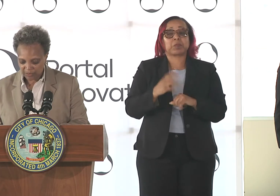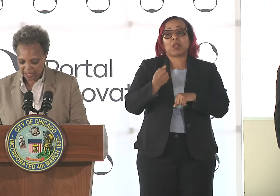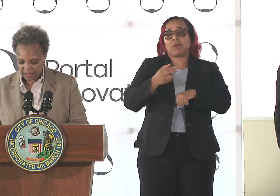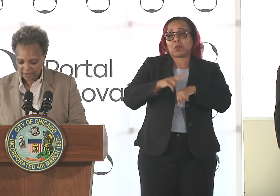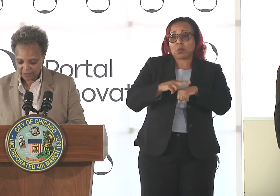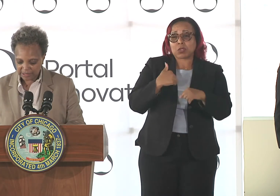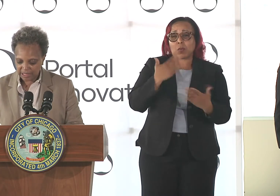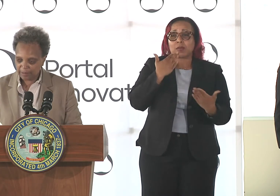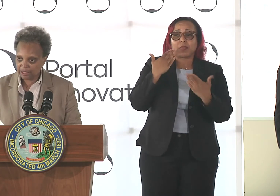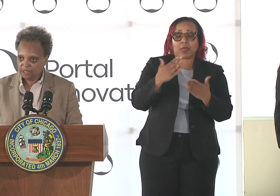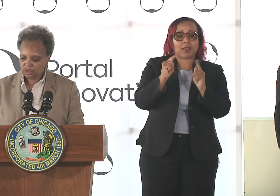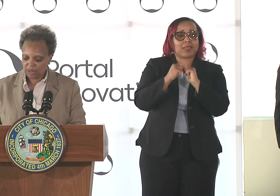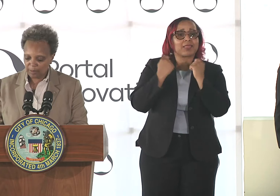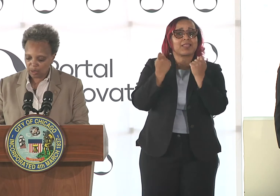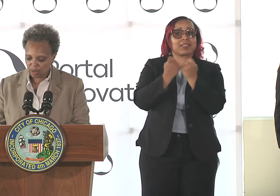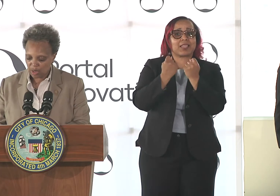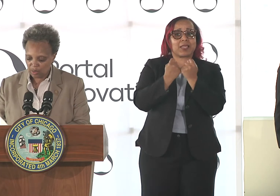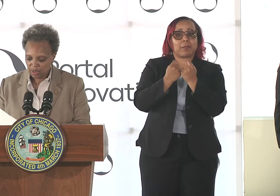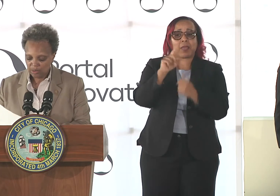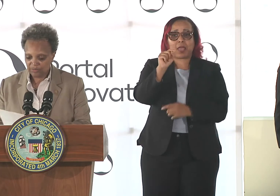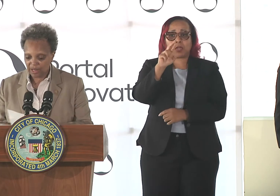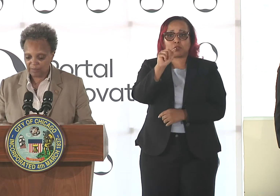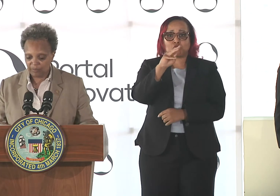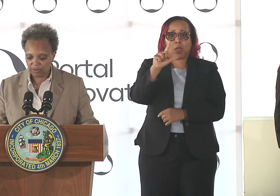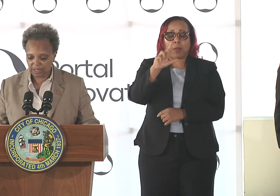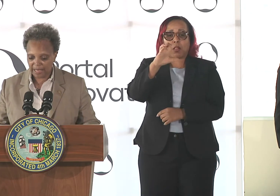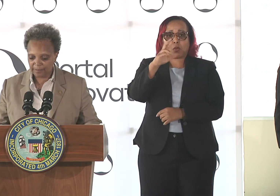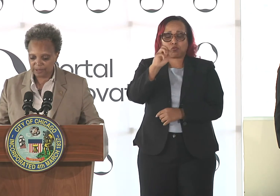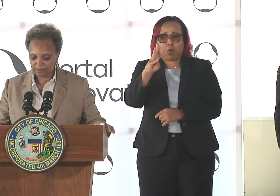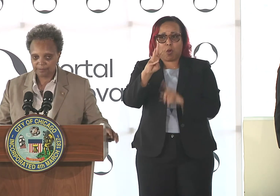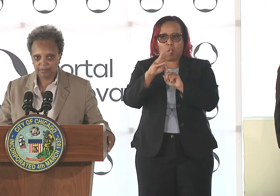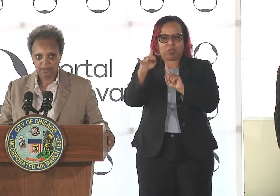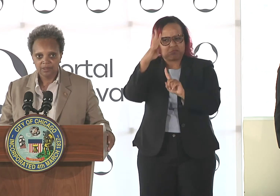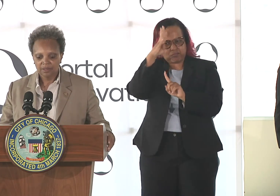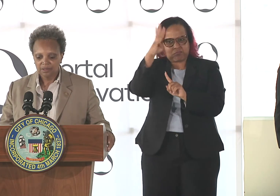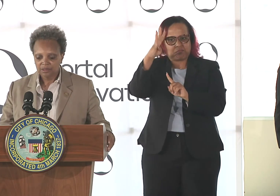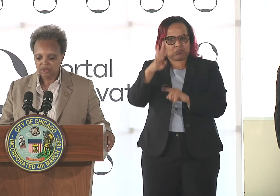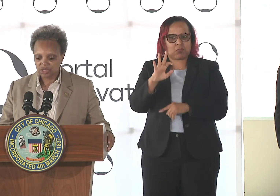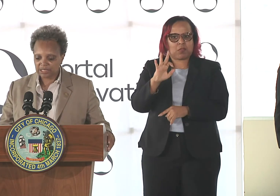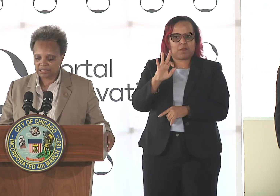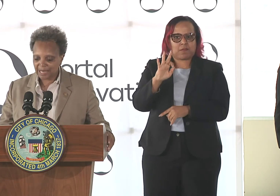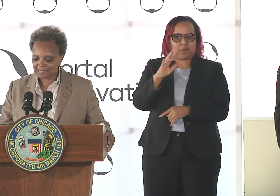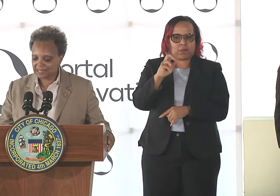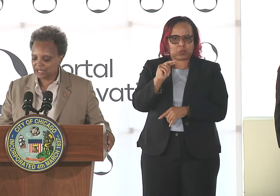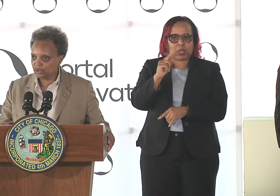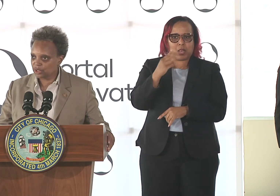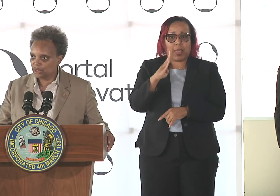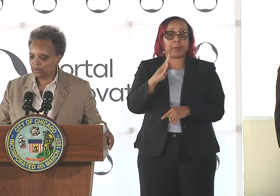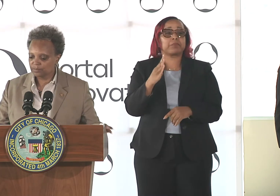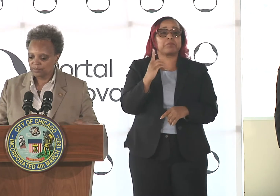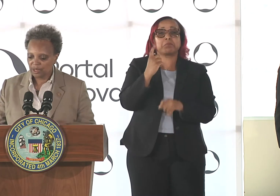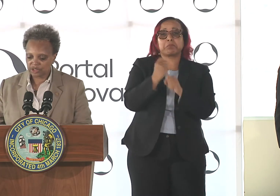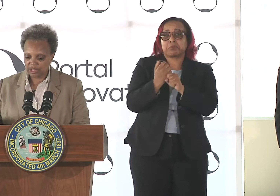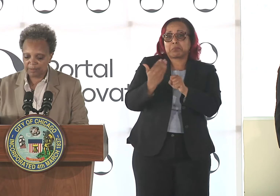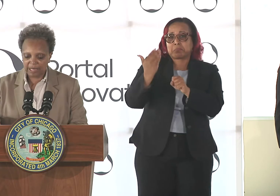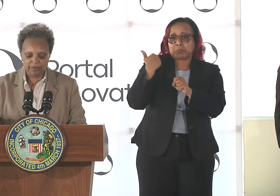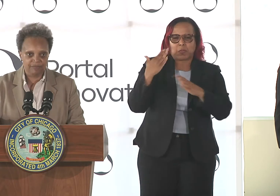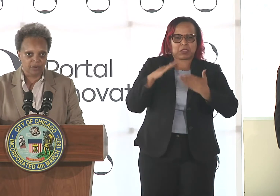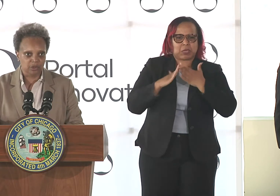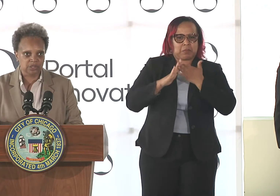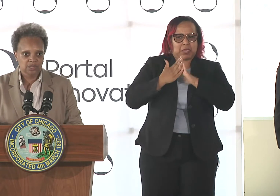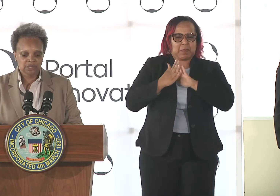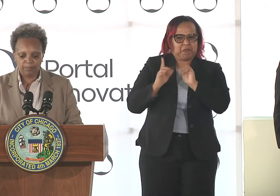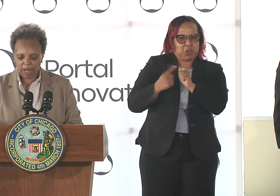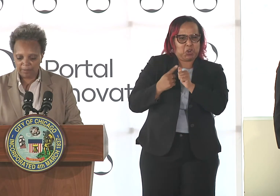course, I want to thank the team at Trammell Crow who developed Fulton Labs. Just less than a year ago, our city became